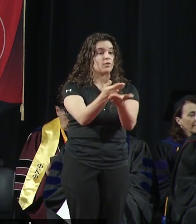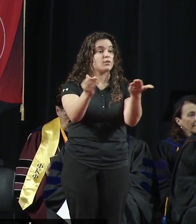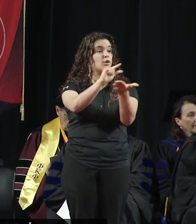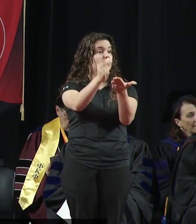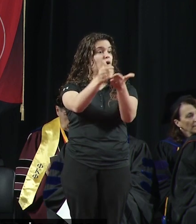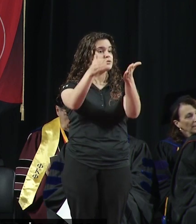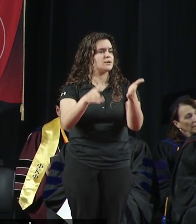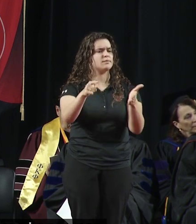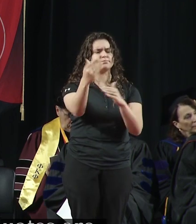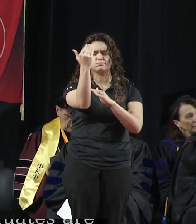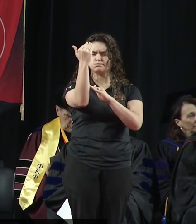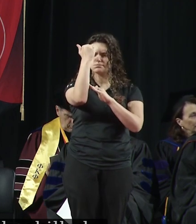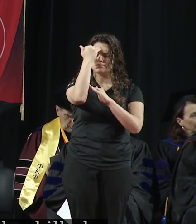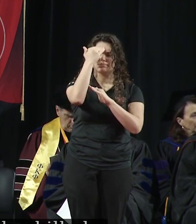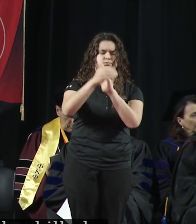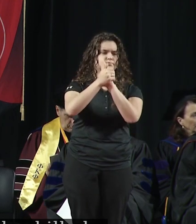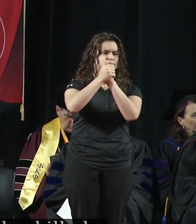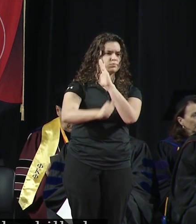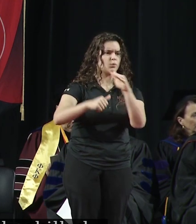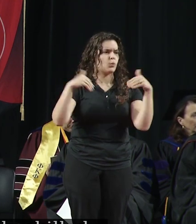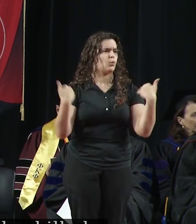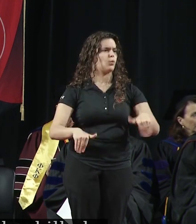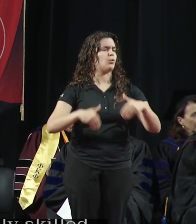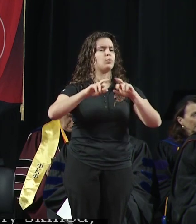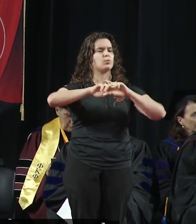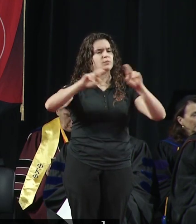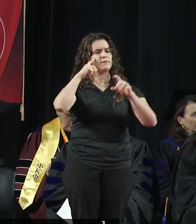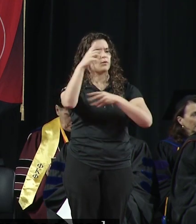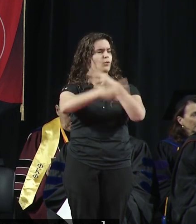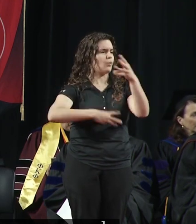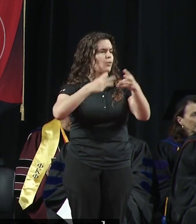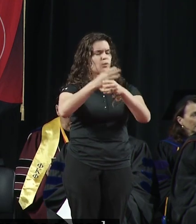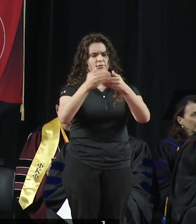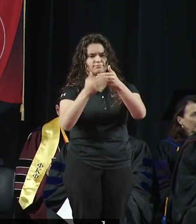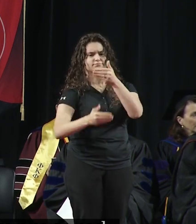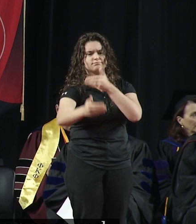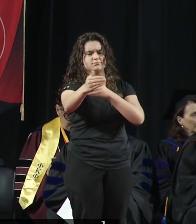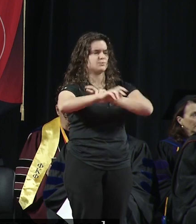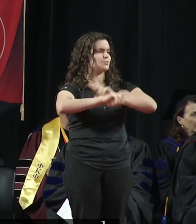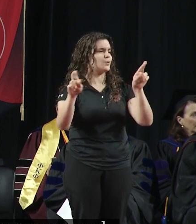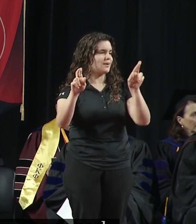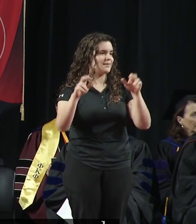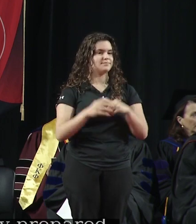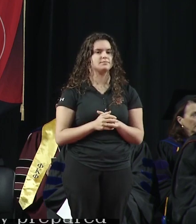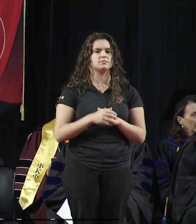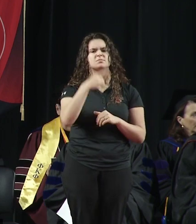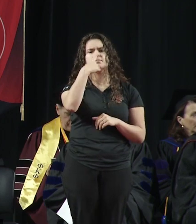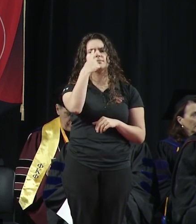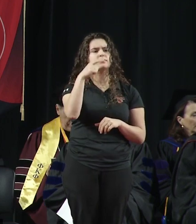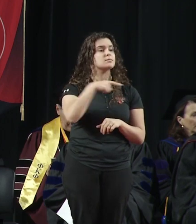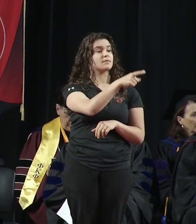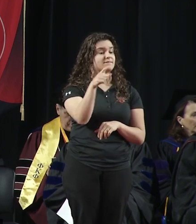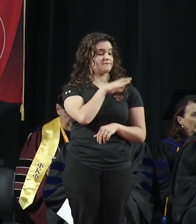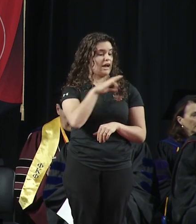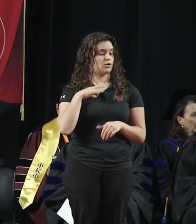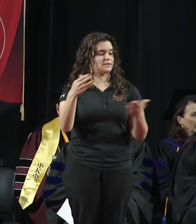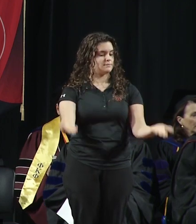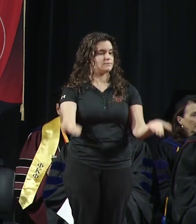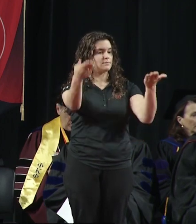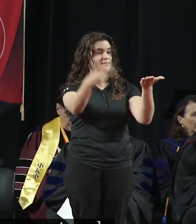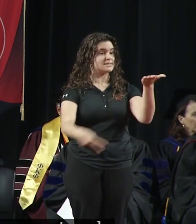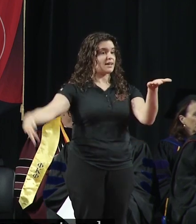knowledgeable, highly skilled, worldly, and properly prepared for life and careers. Would the faculty please stand to